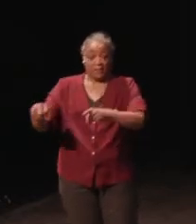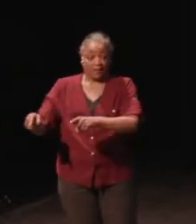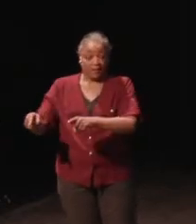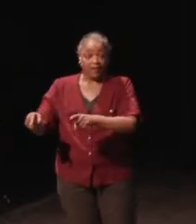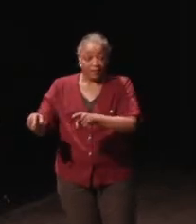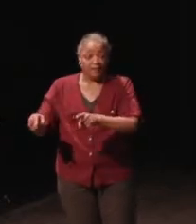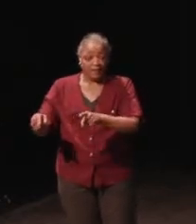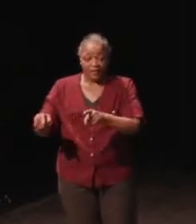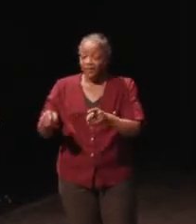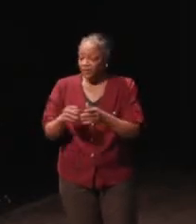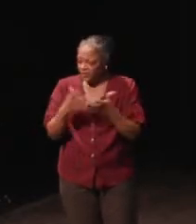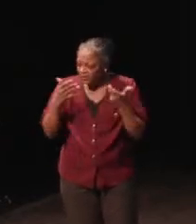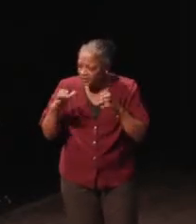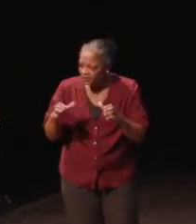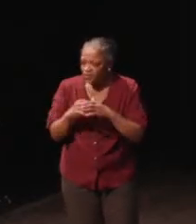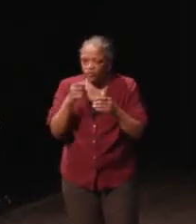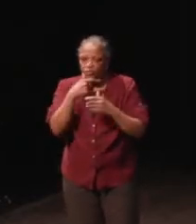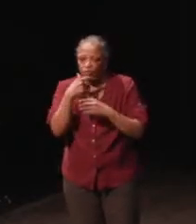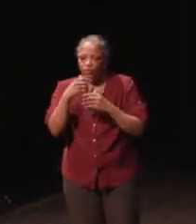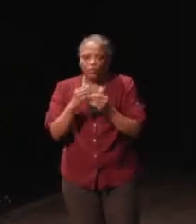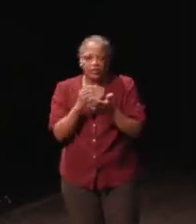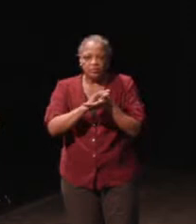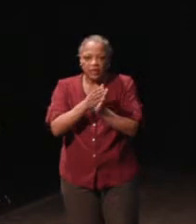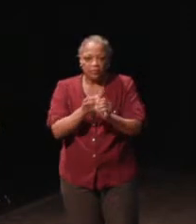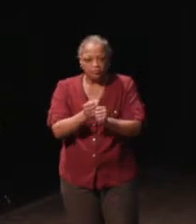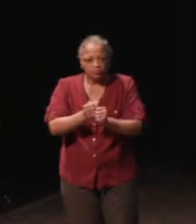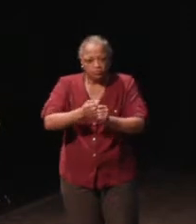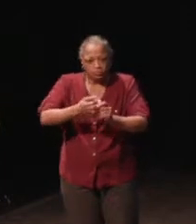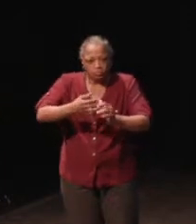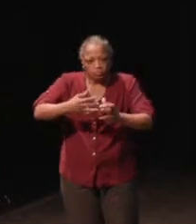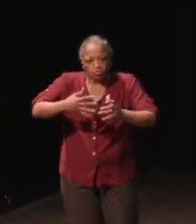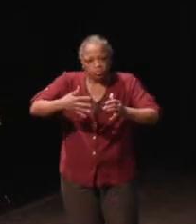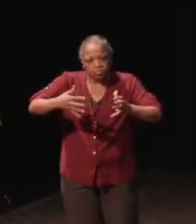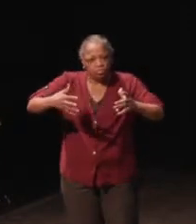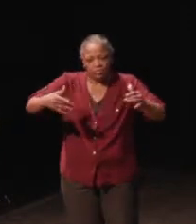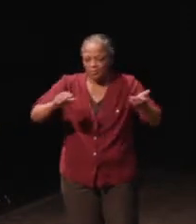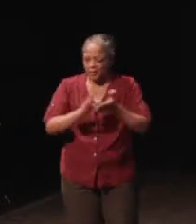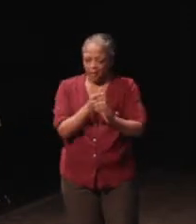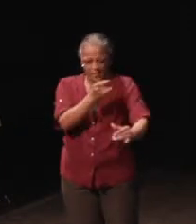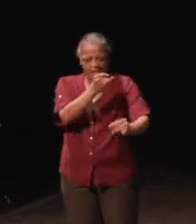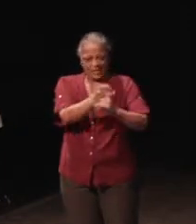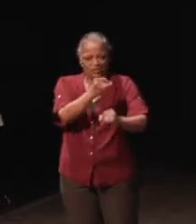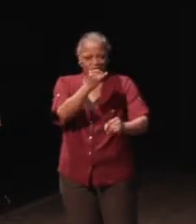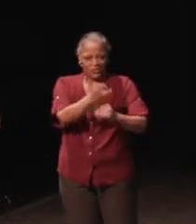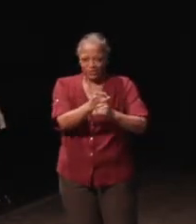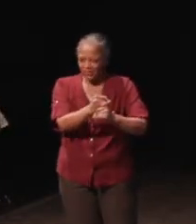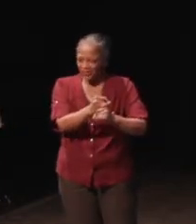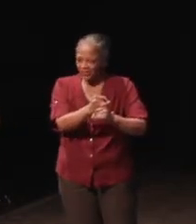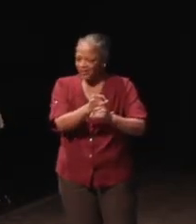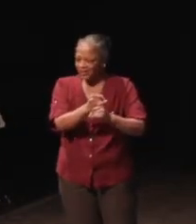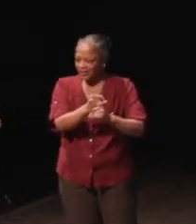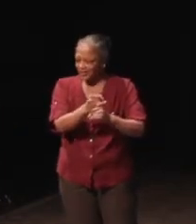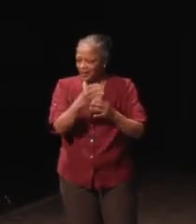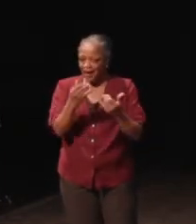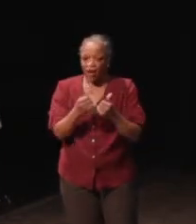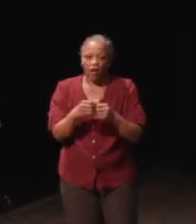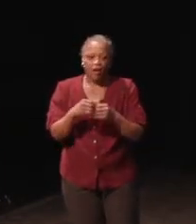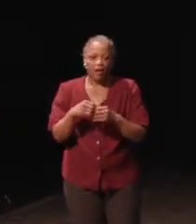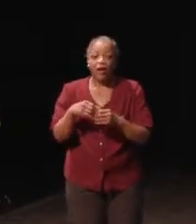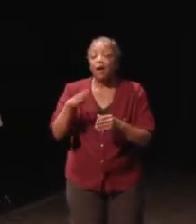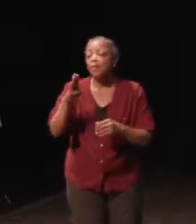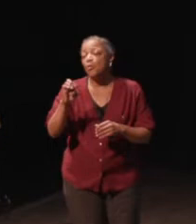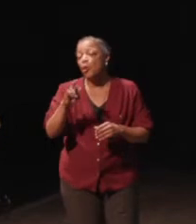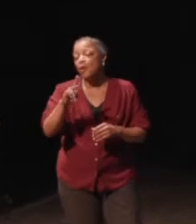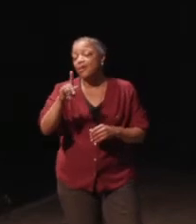and has watched it become this institute. And there was a big opening, Berklee